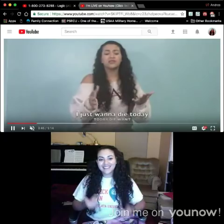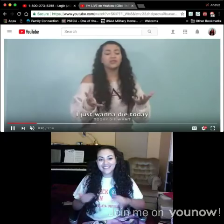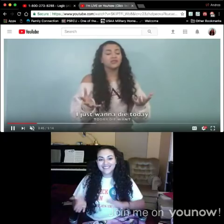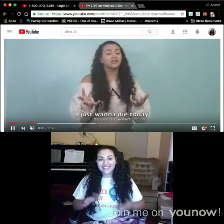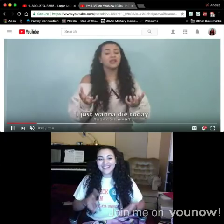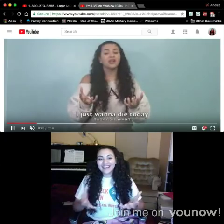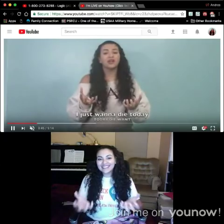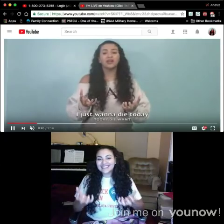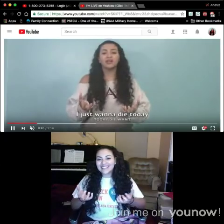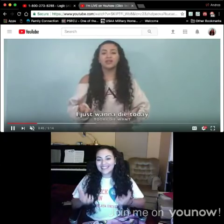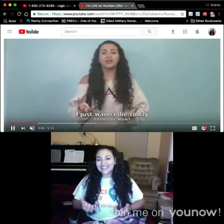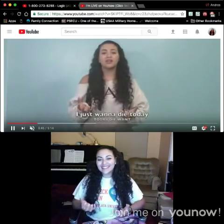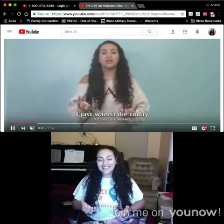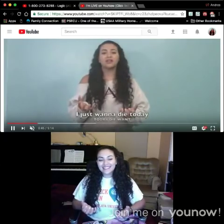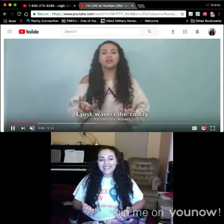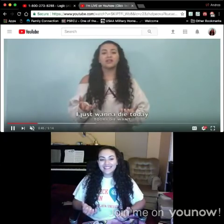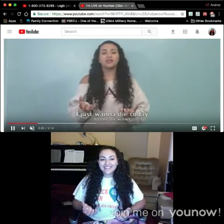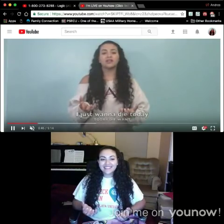I just want to die today.